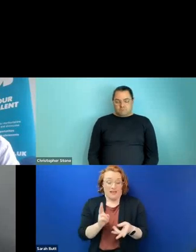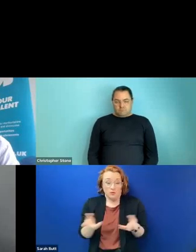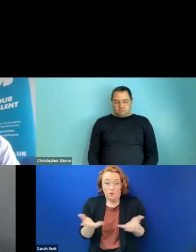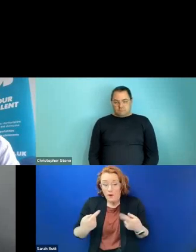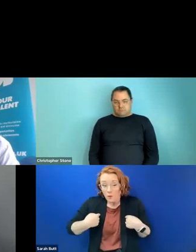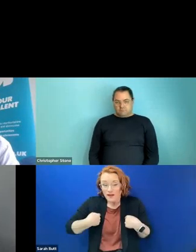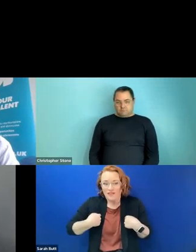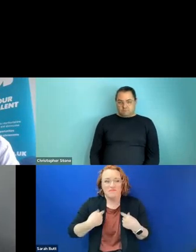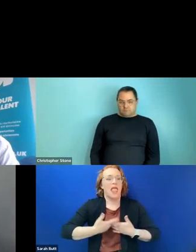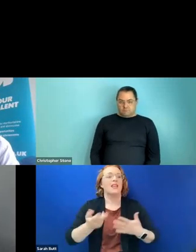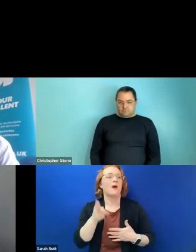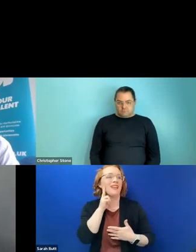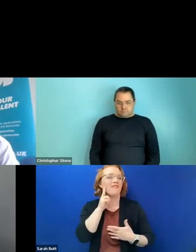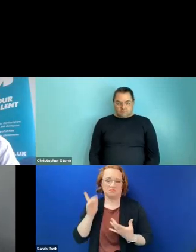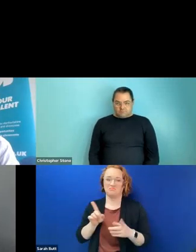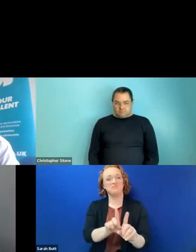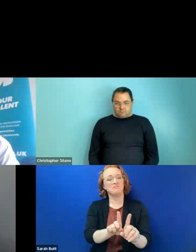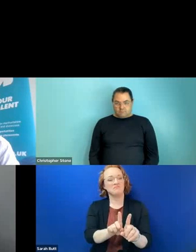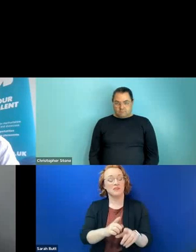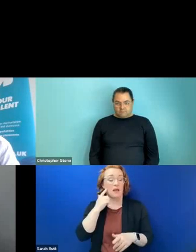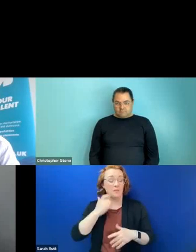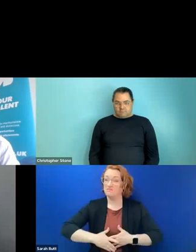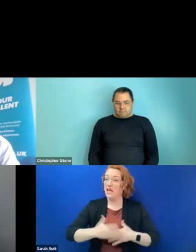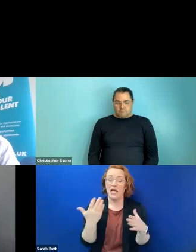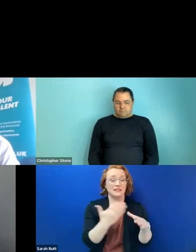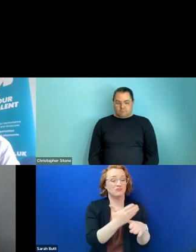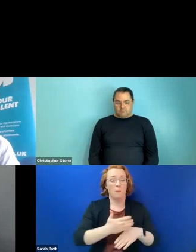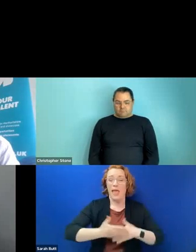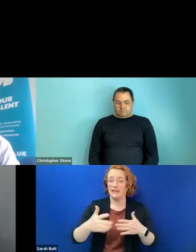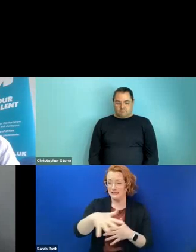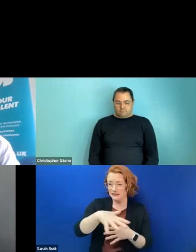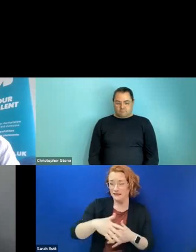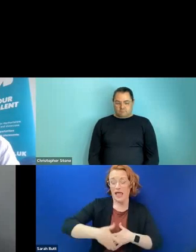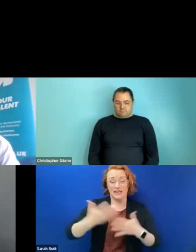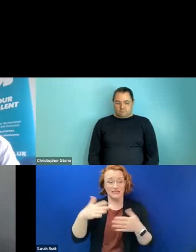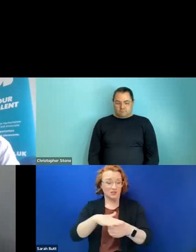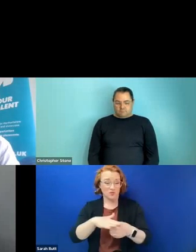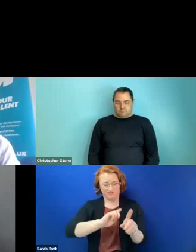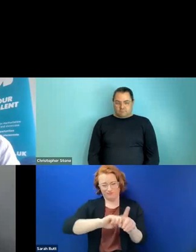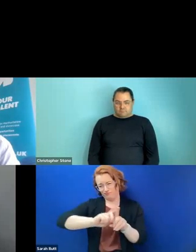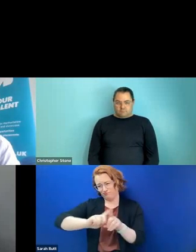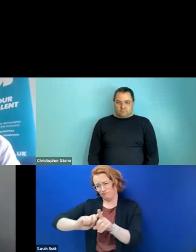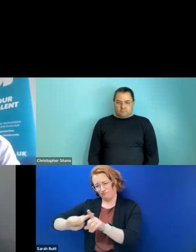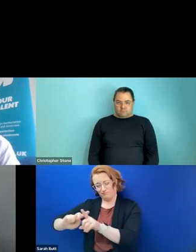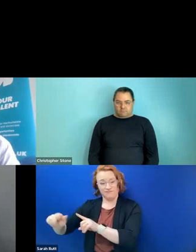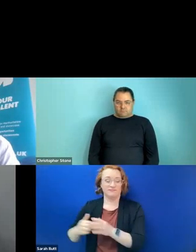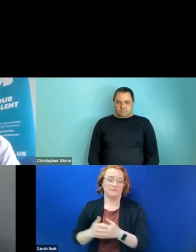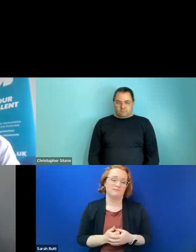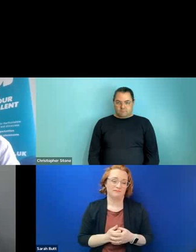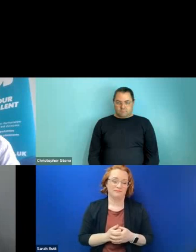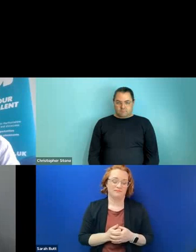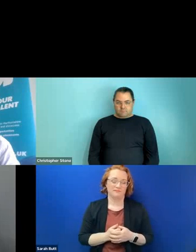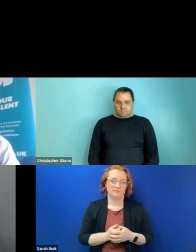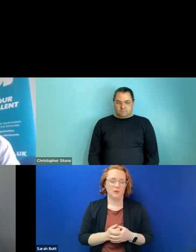is, and that can be any industry, it can be any job, it can be any situation. I think the one thing